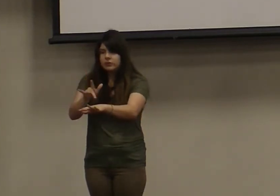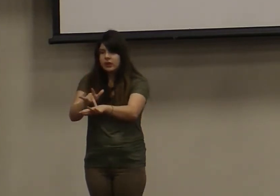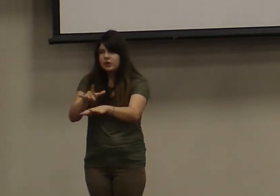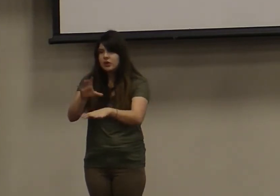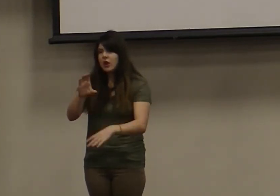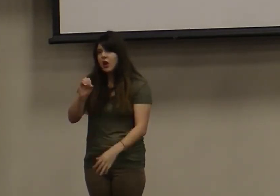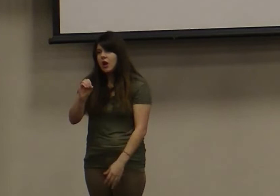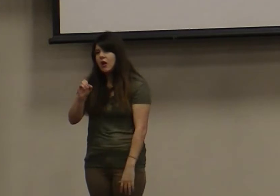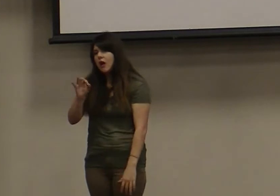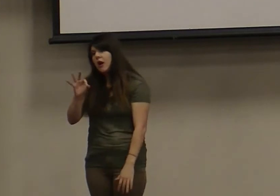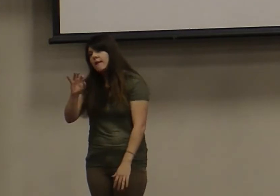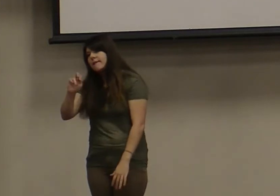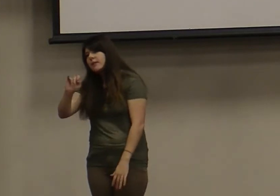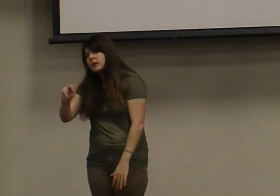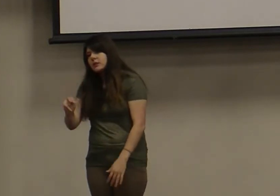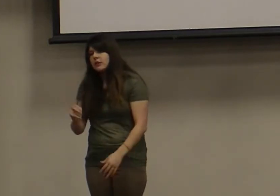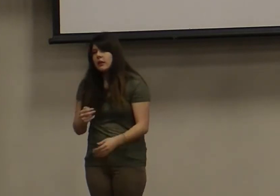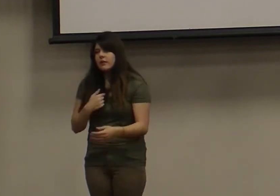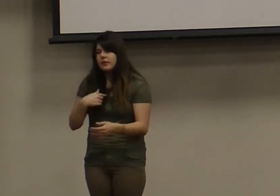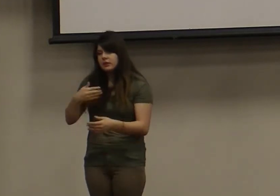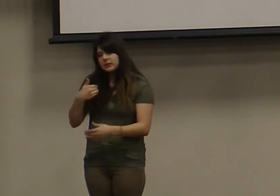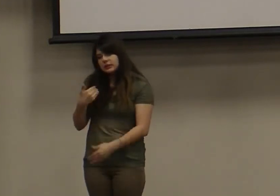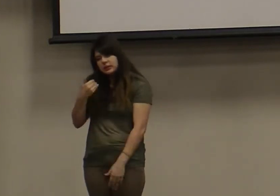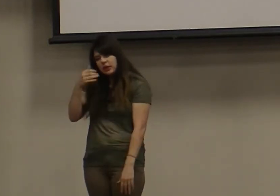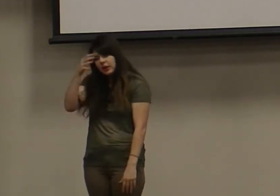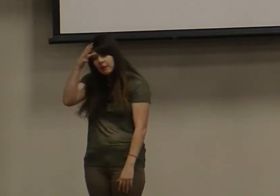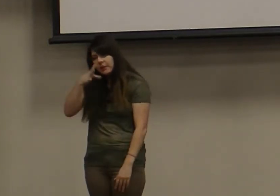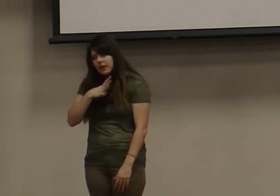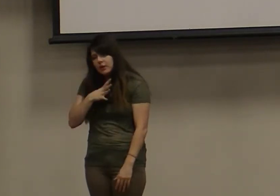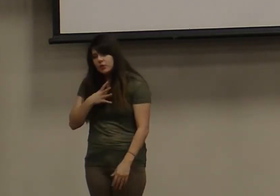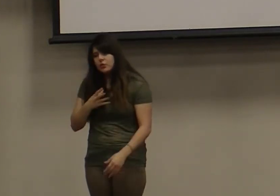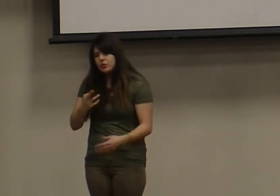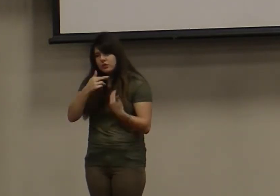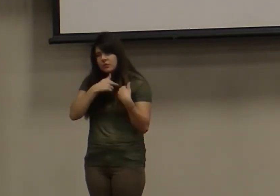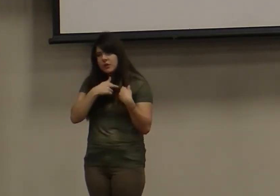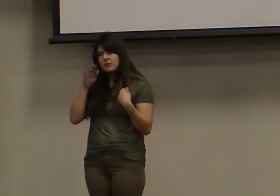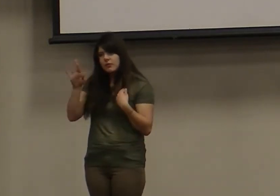of a young man who was responsible, apparently at that time, for his mother.